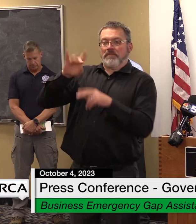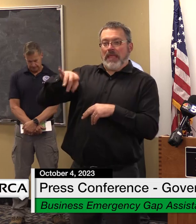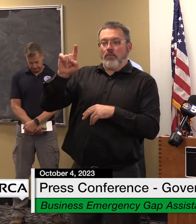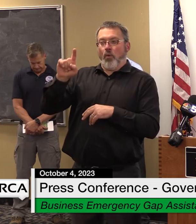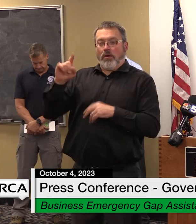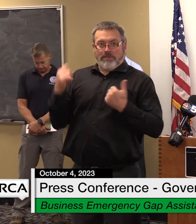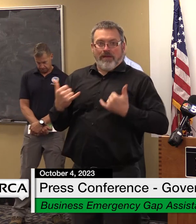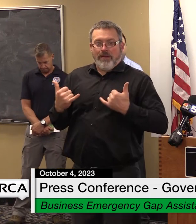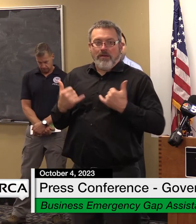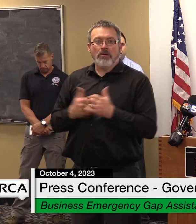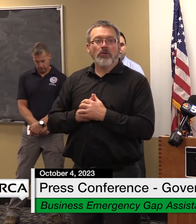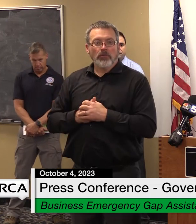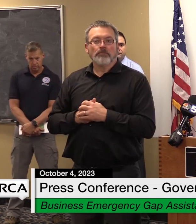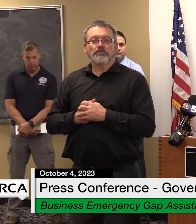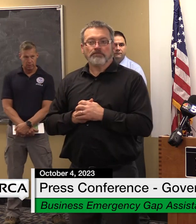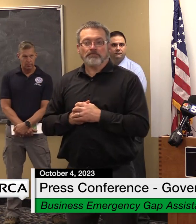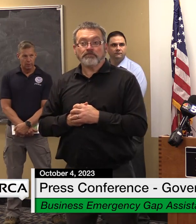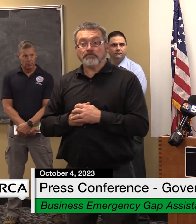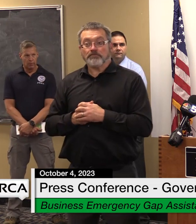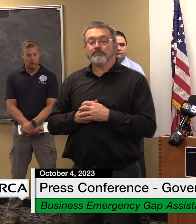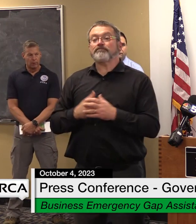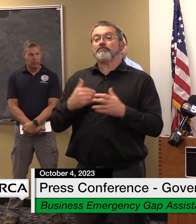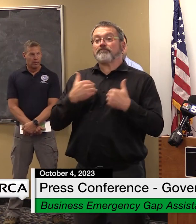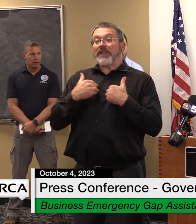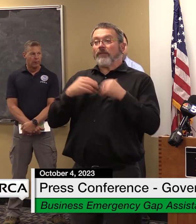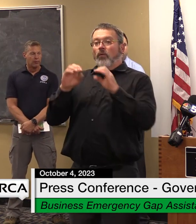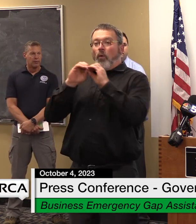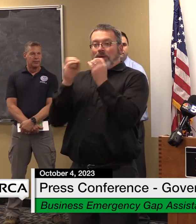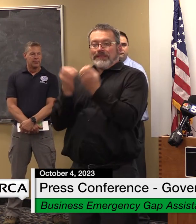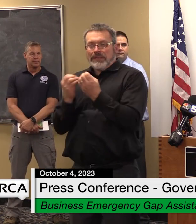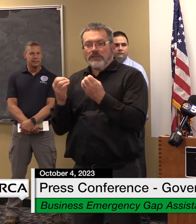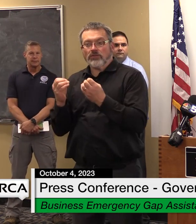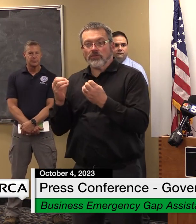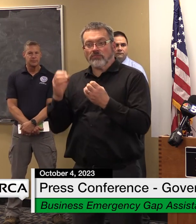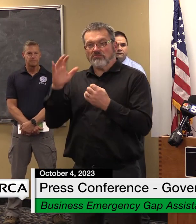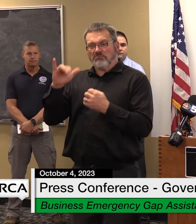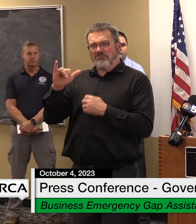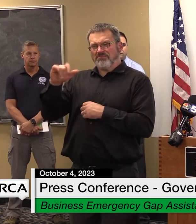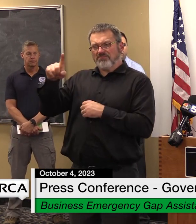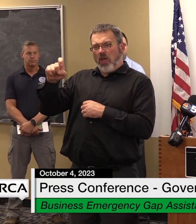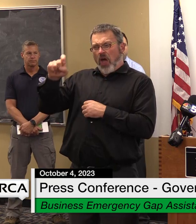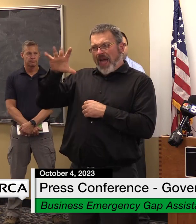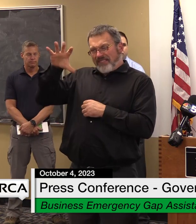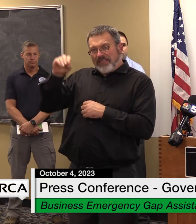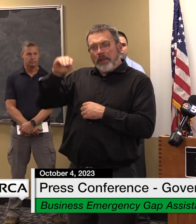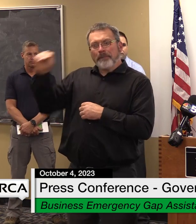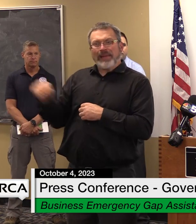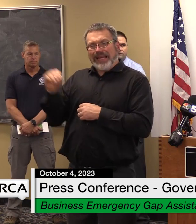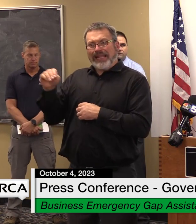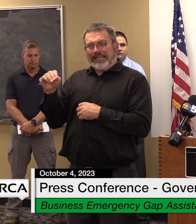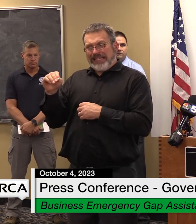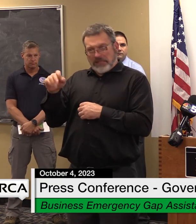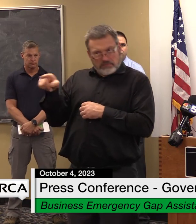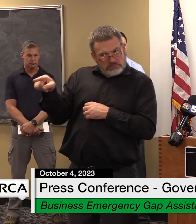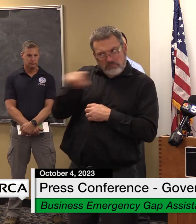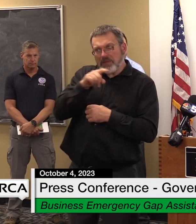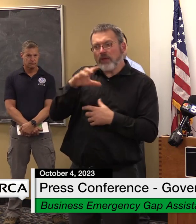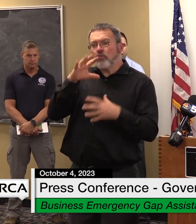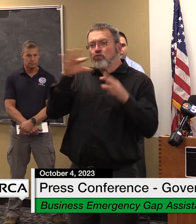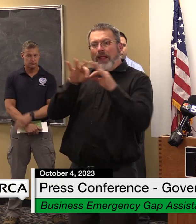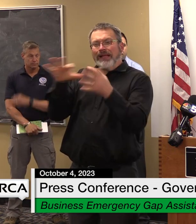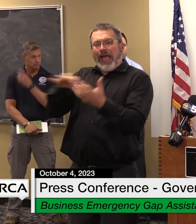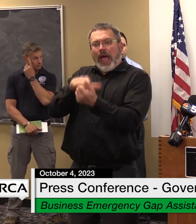applications, organizations are reporting over $150 million in total damages, and $124 million is